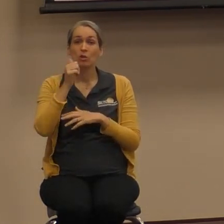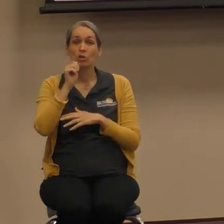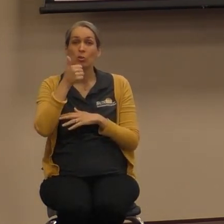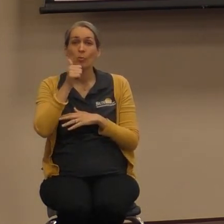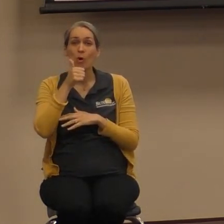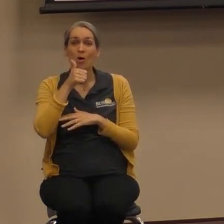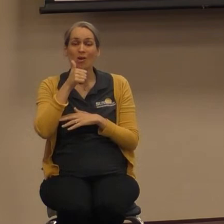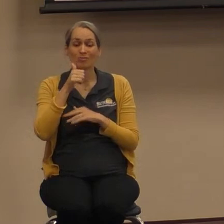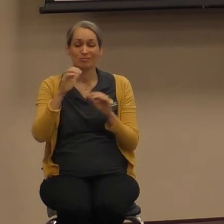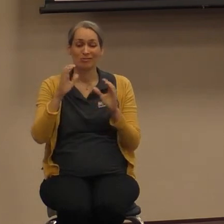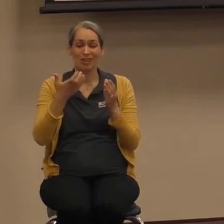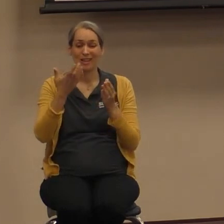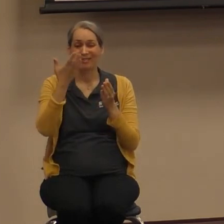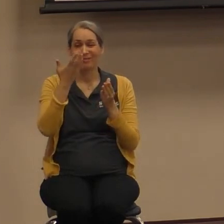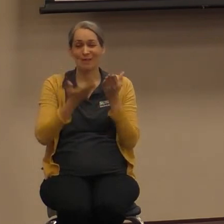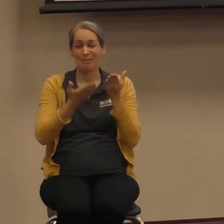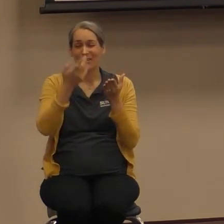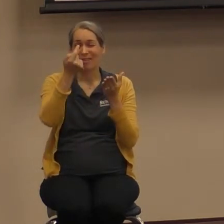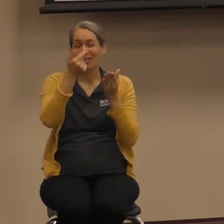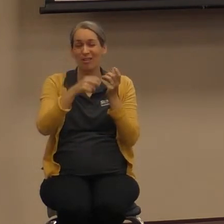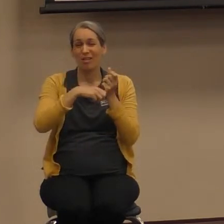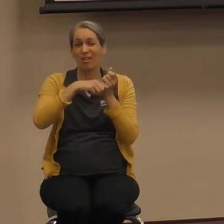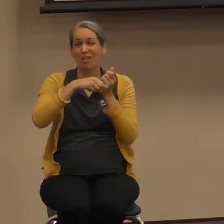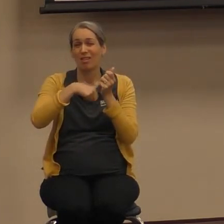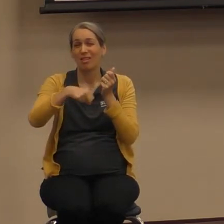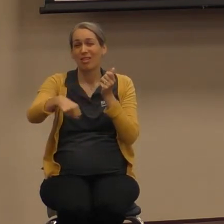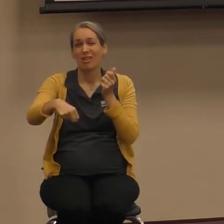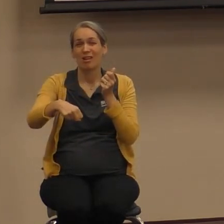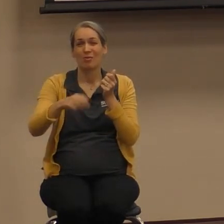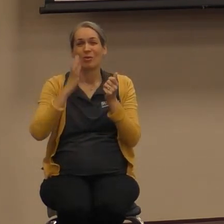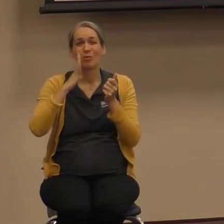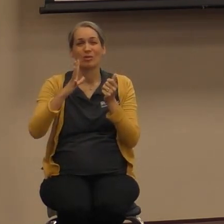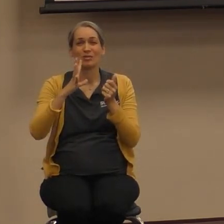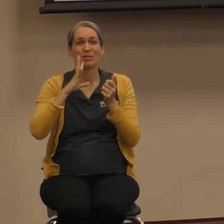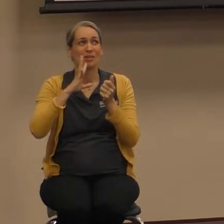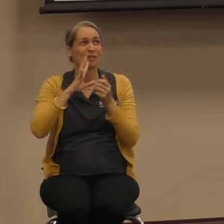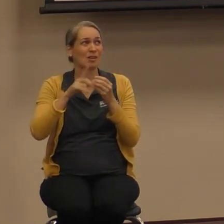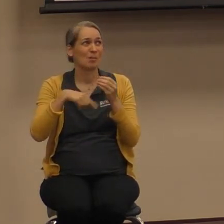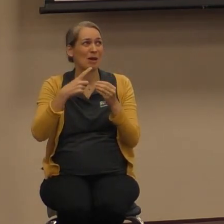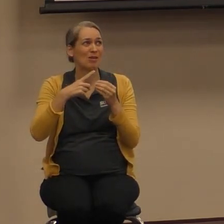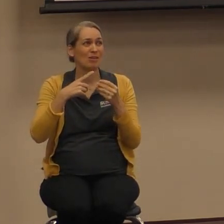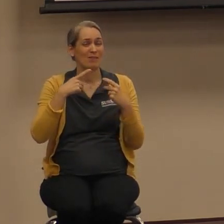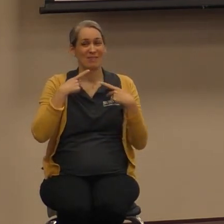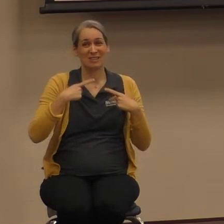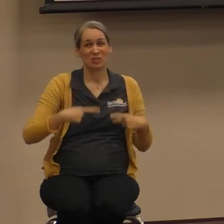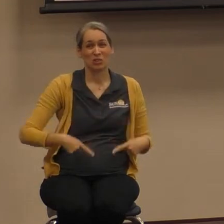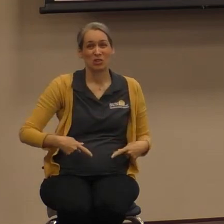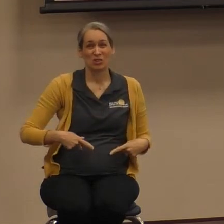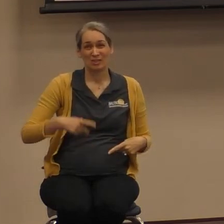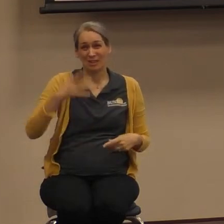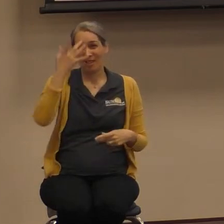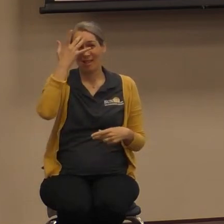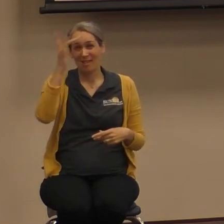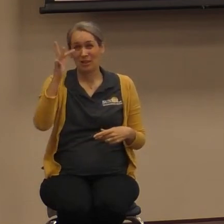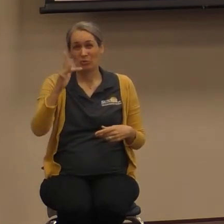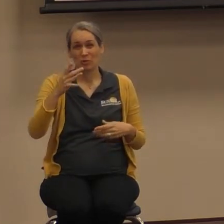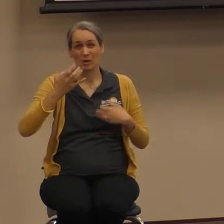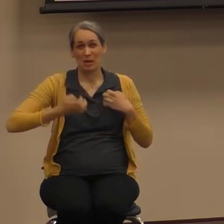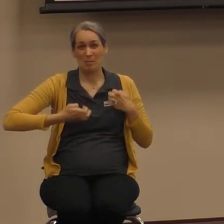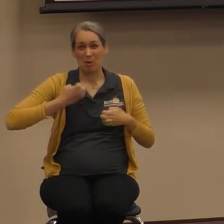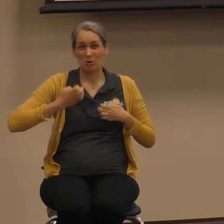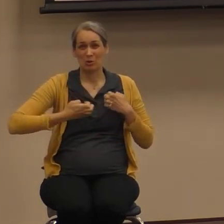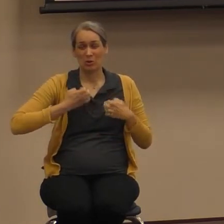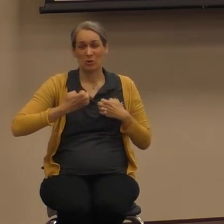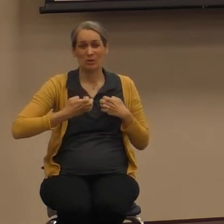run a little long, so I'm apologizing in advance. So we have physical, intellectual, emotional, and spiritual. That's the